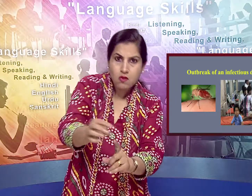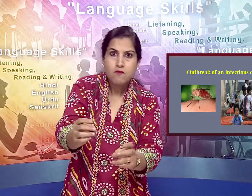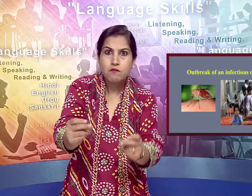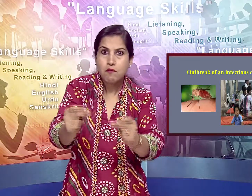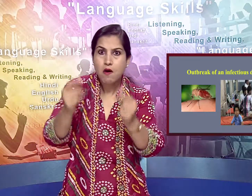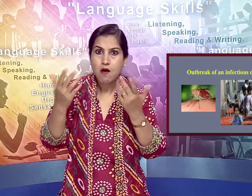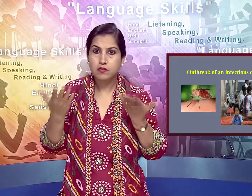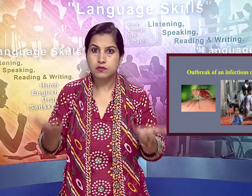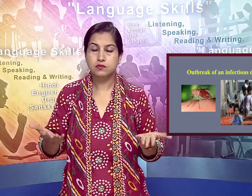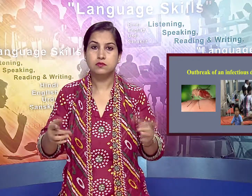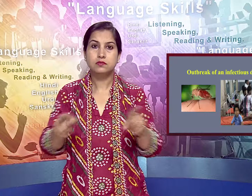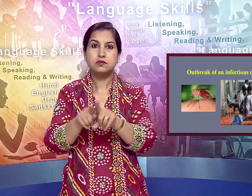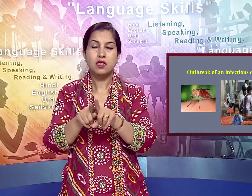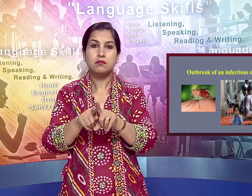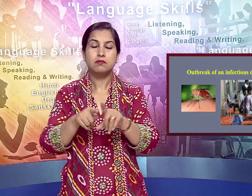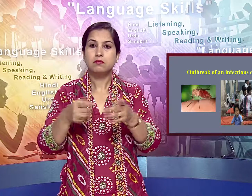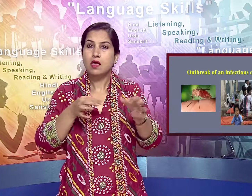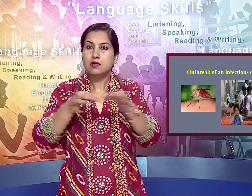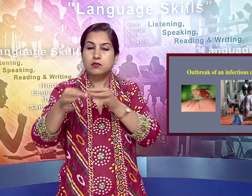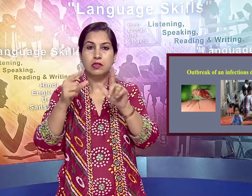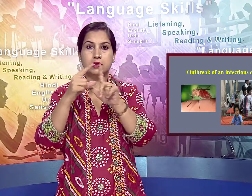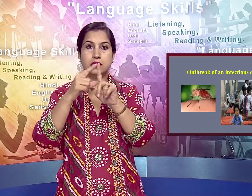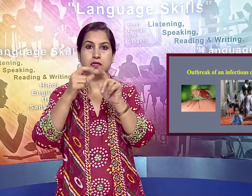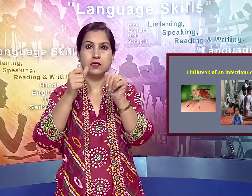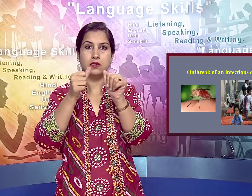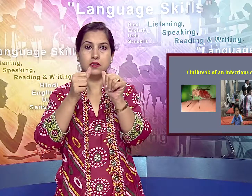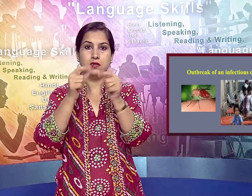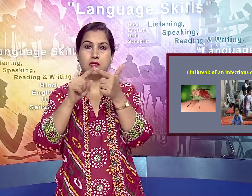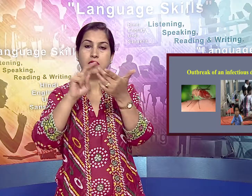infectious disease like dengue or malaria.